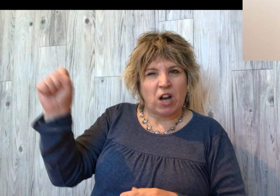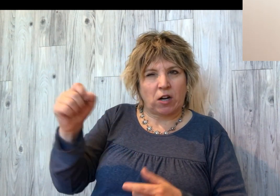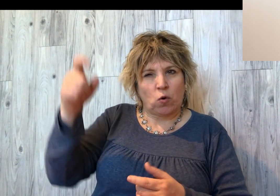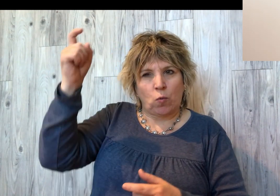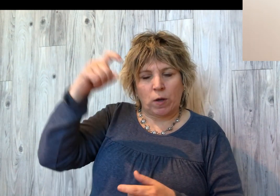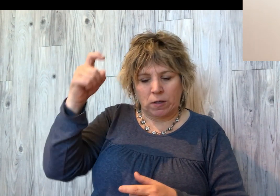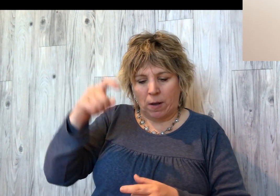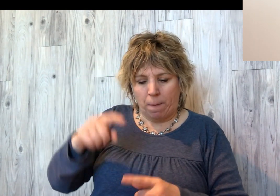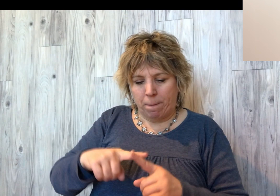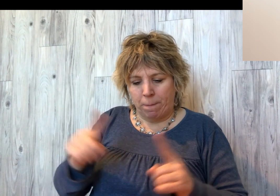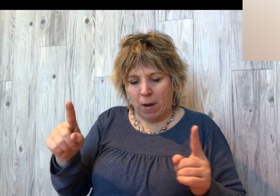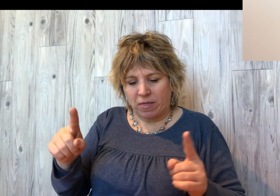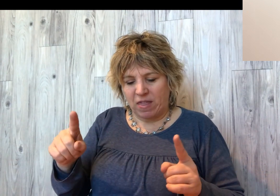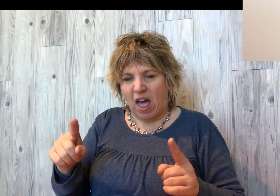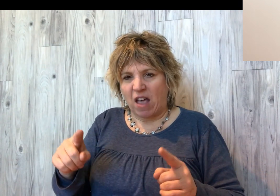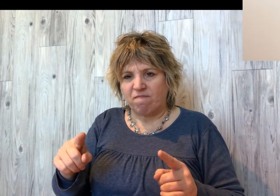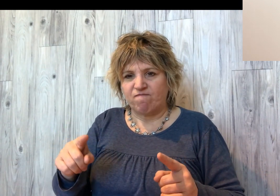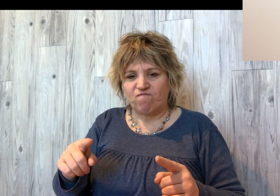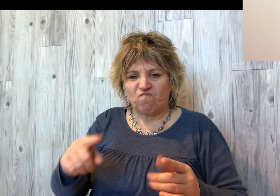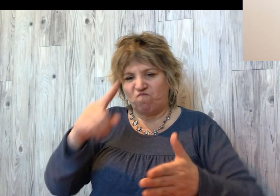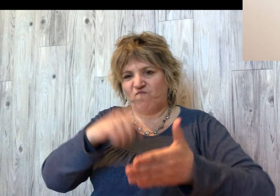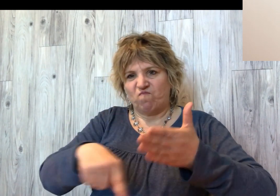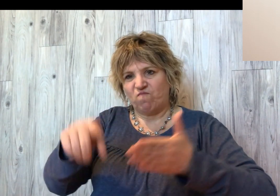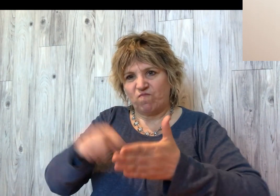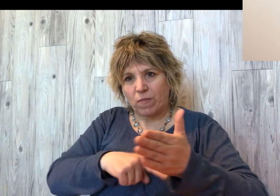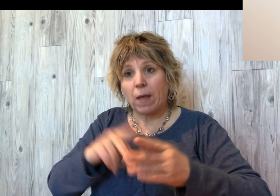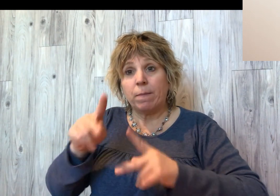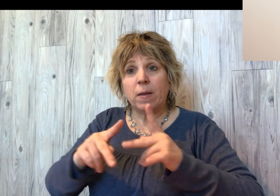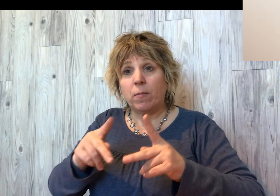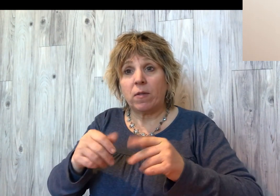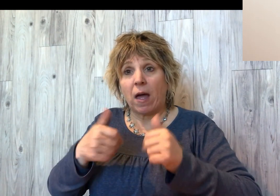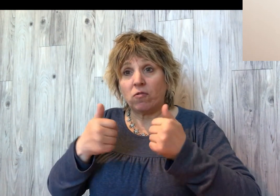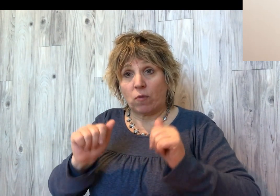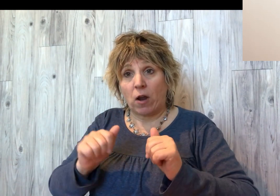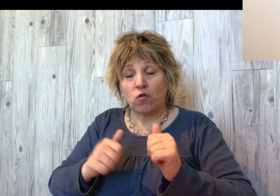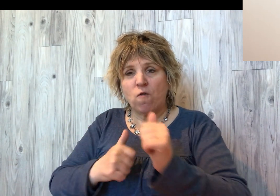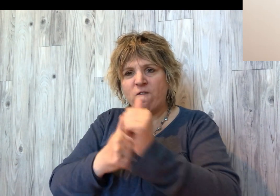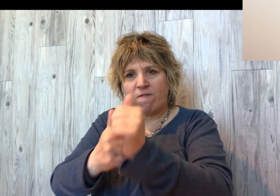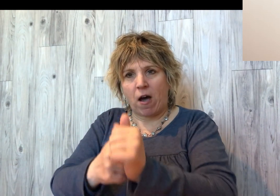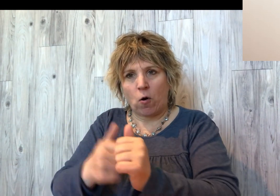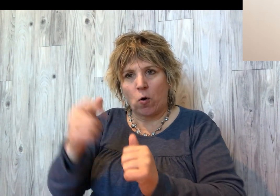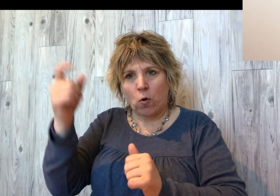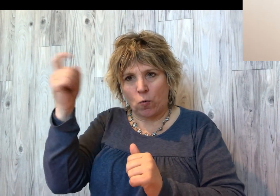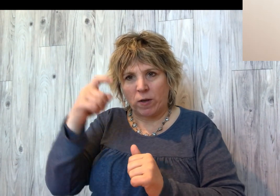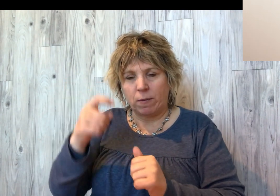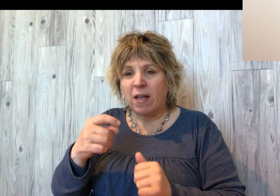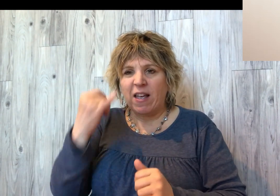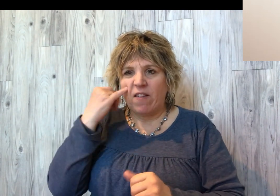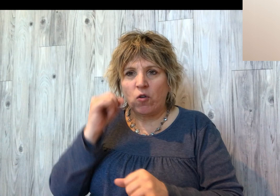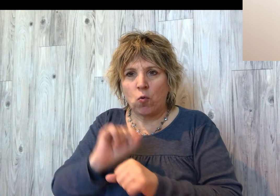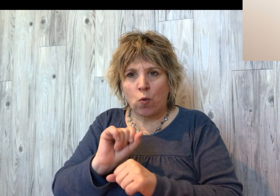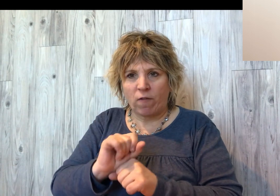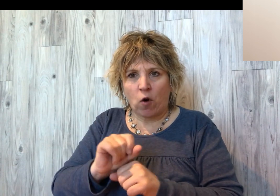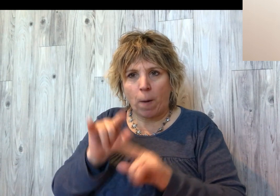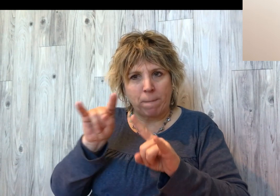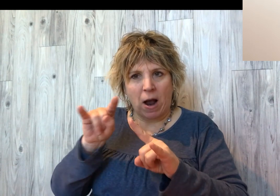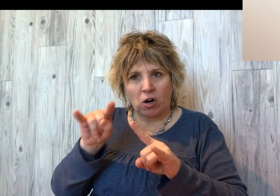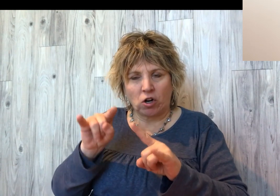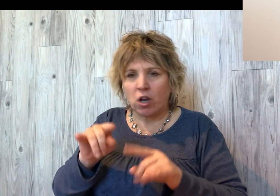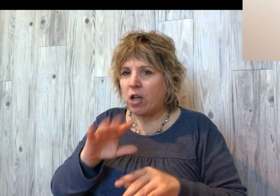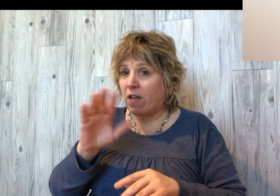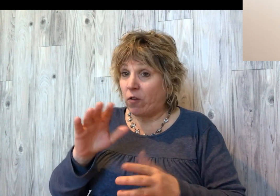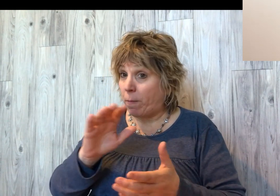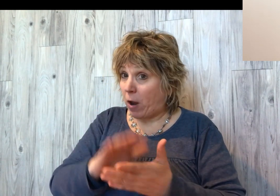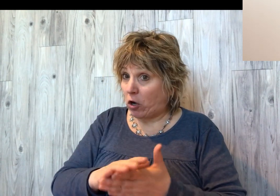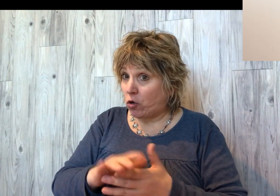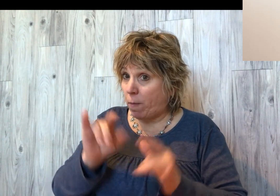they ridicule everybody who tries to follow wisdom. If you work for a mocker, you never do it